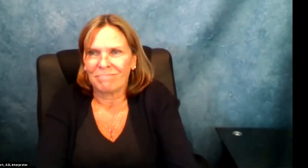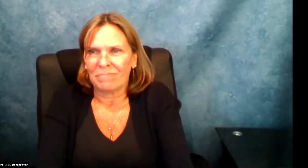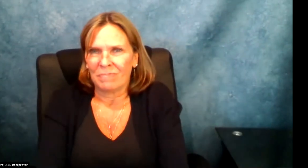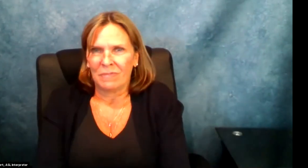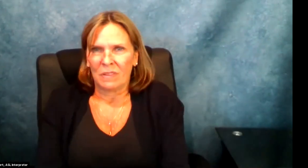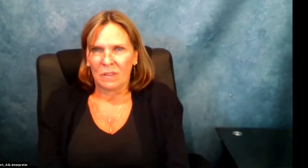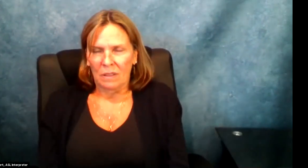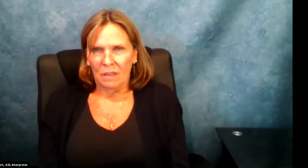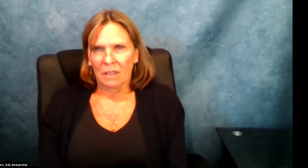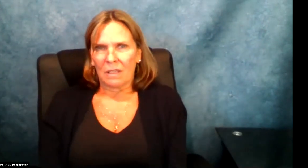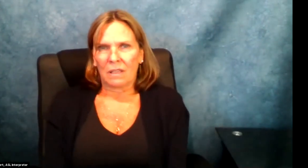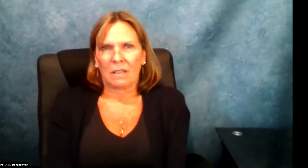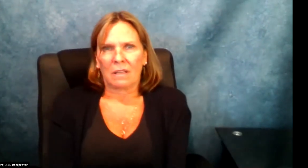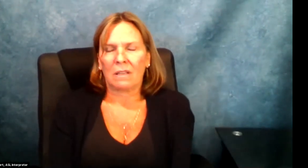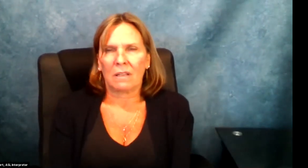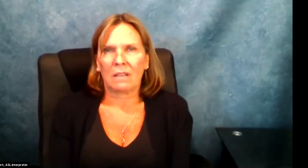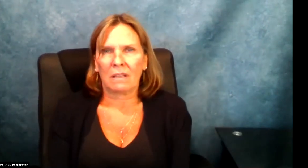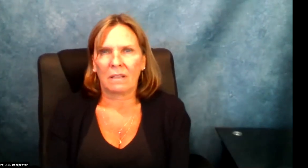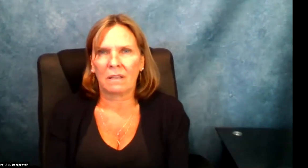So